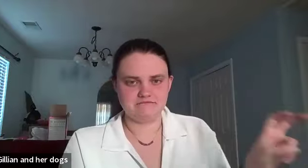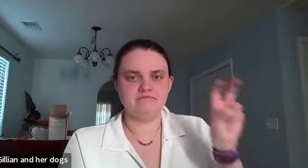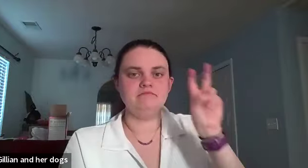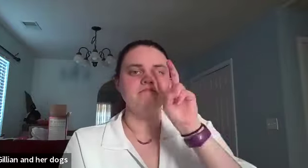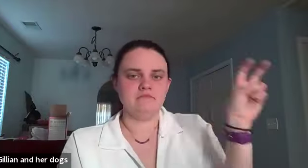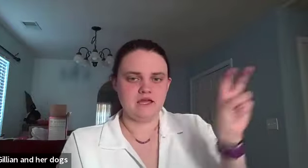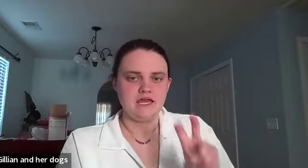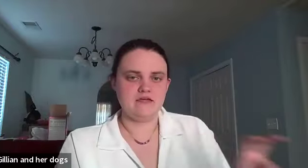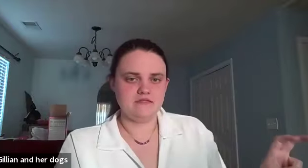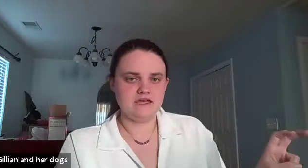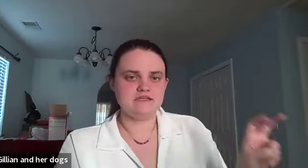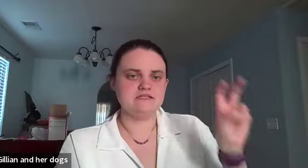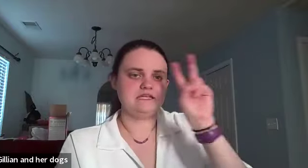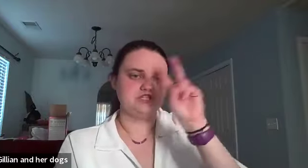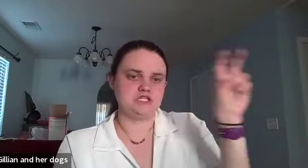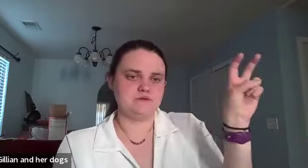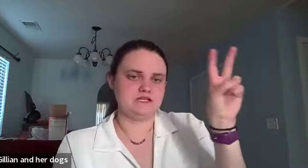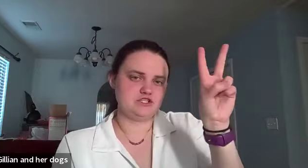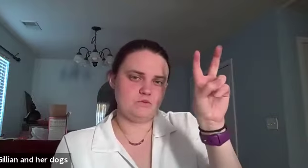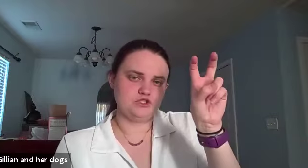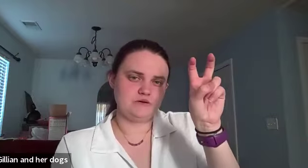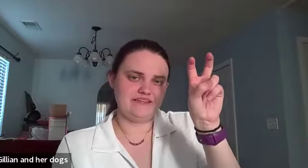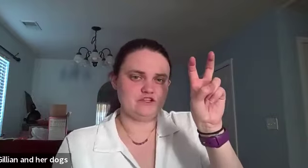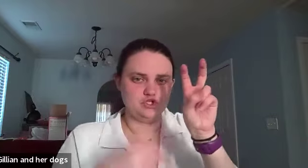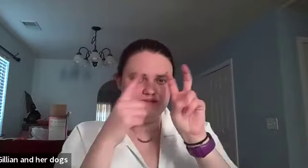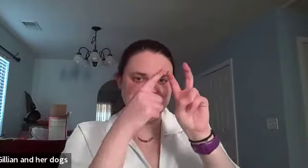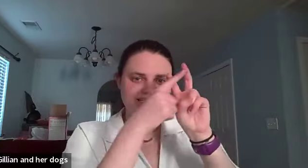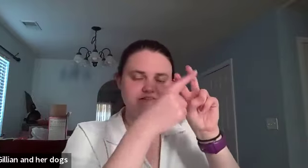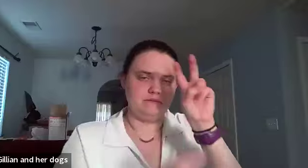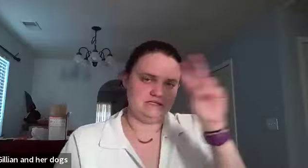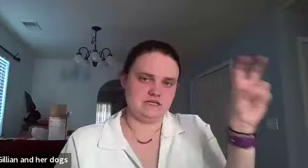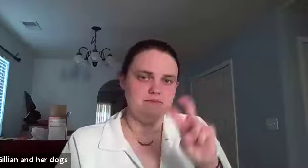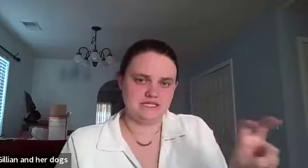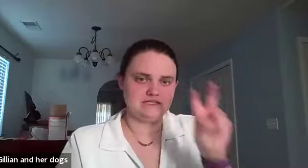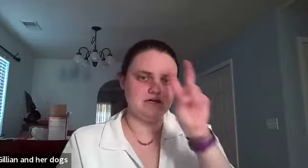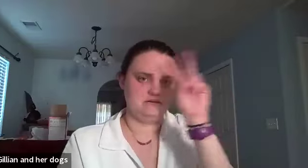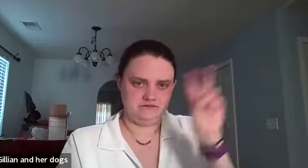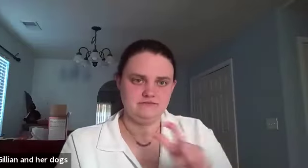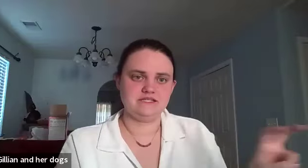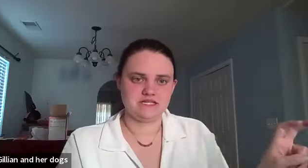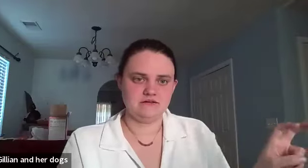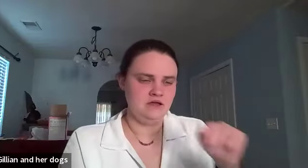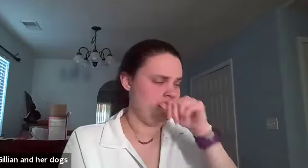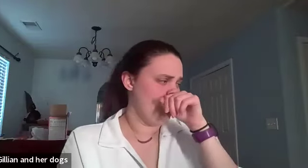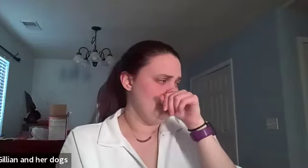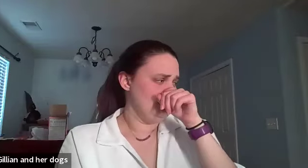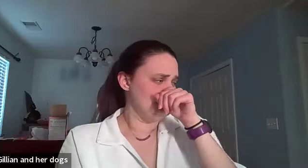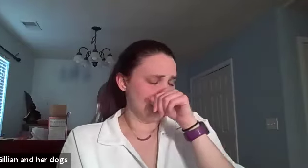Z. And this is just because it's almost showing like the two Z's in the pizza, pizza, pizza. Excuse